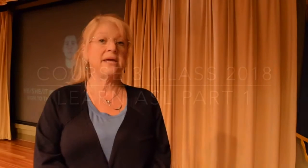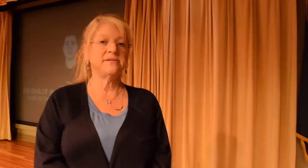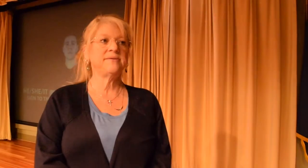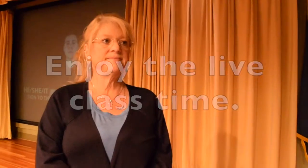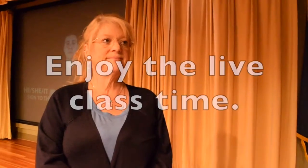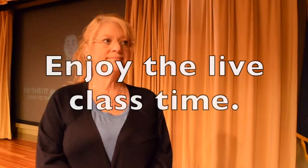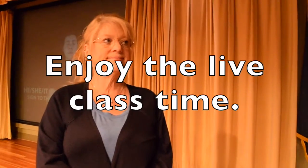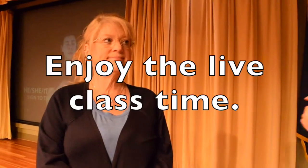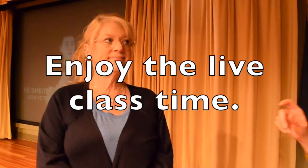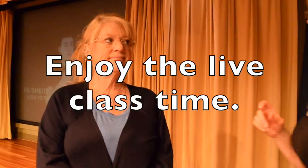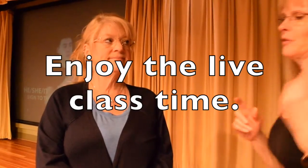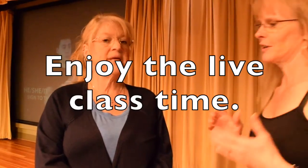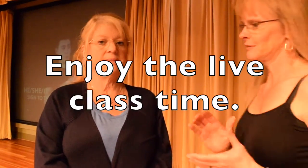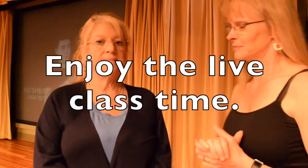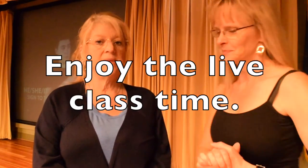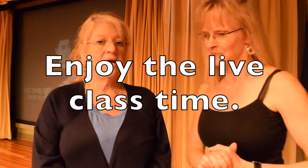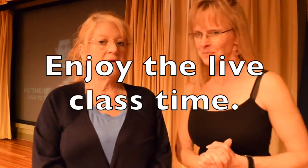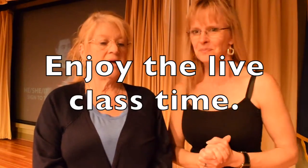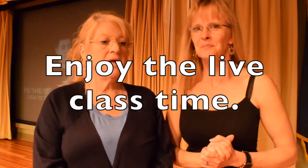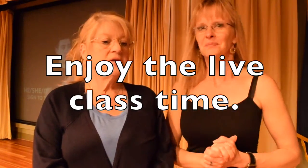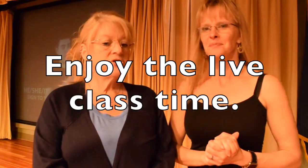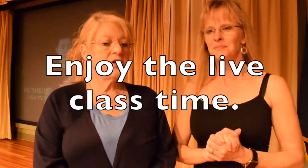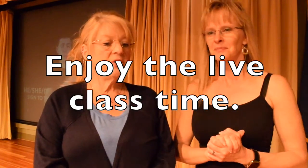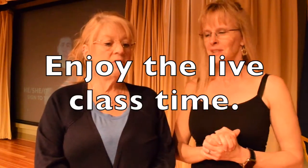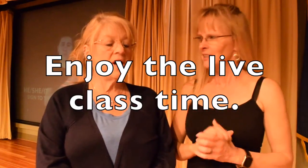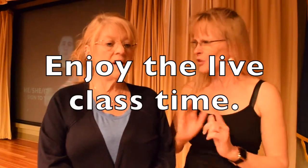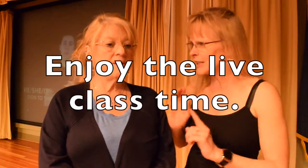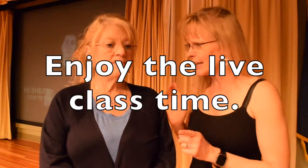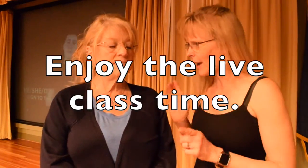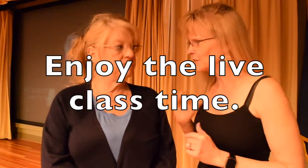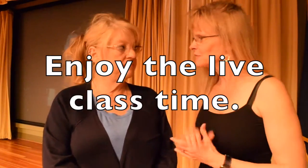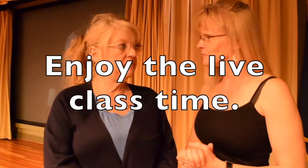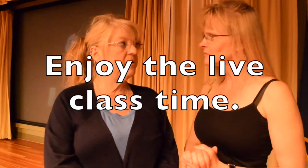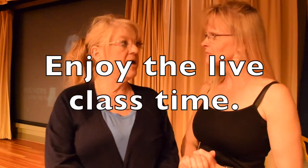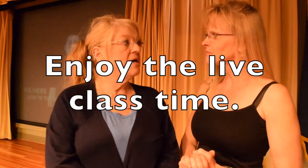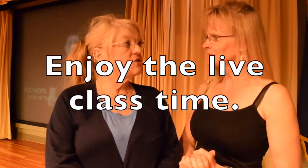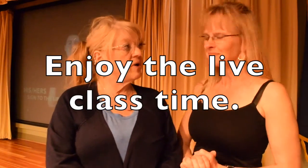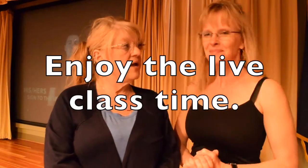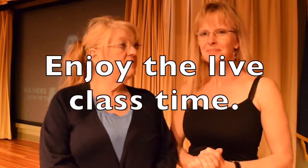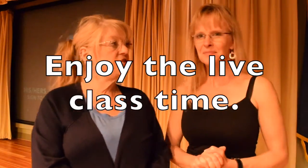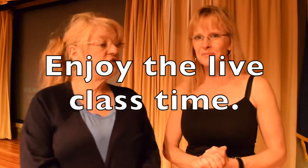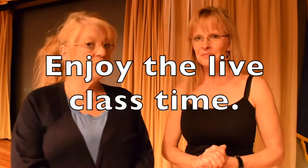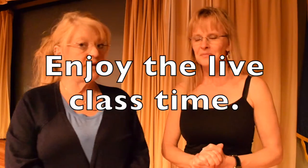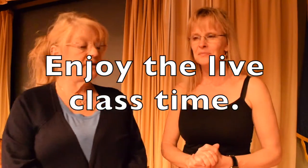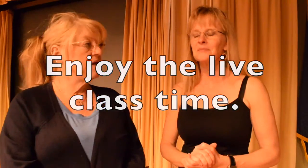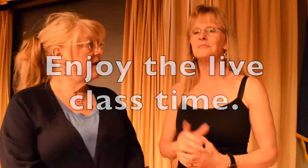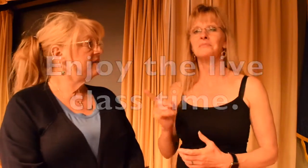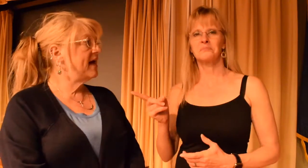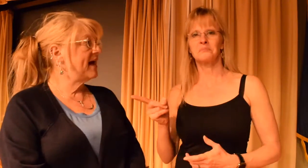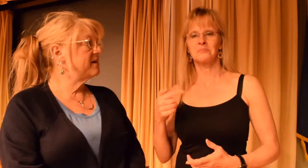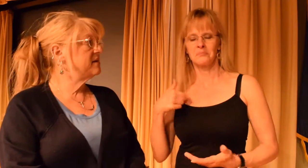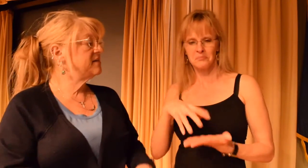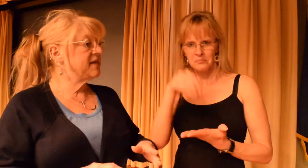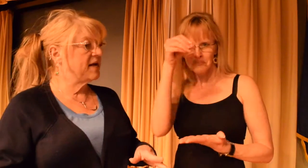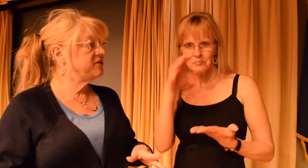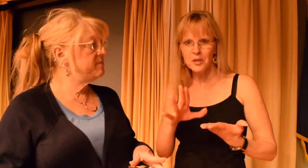And he is. Okay. Yeah. Okay. So. Really loud. Okay. So I have a student that signs to me